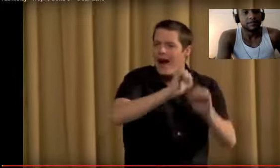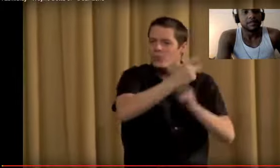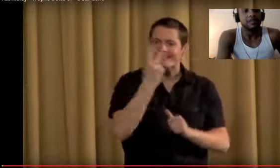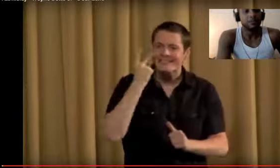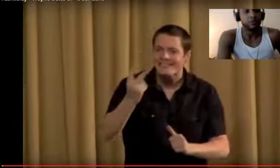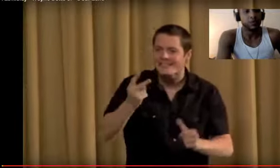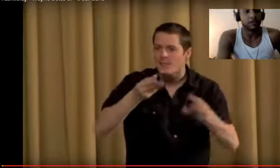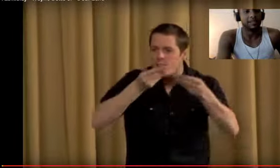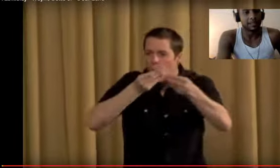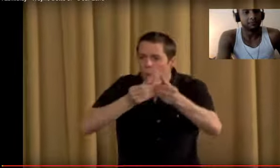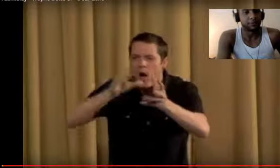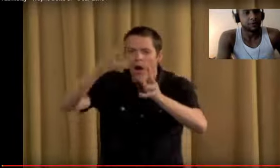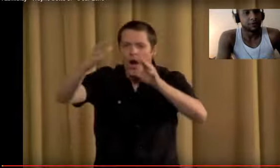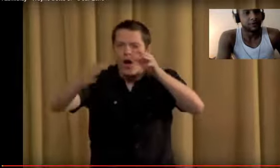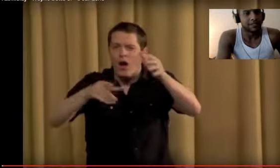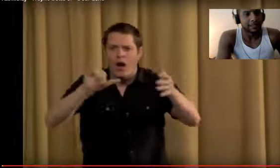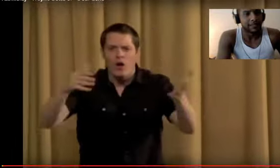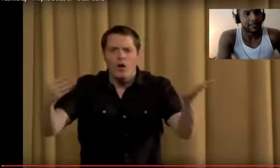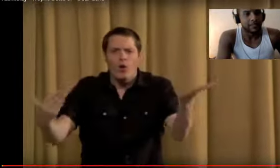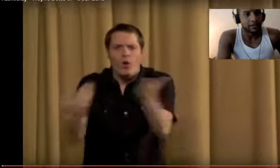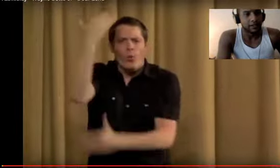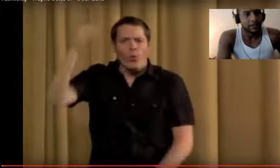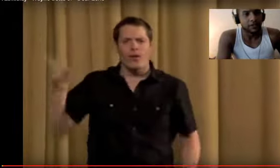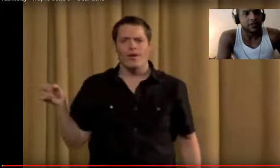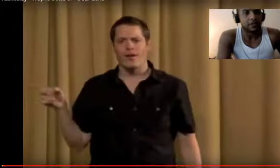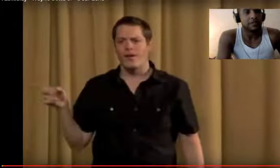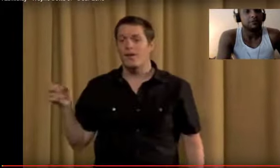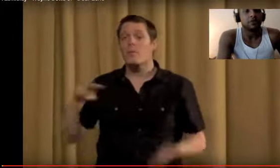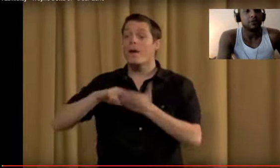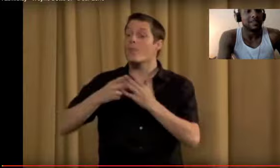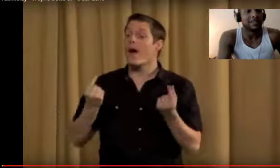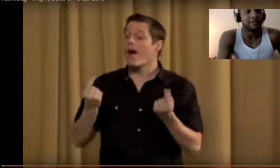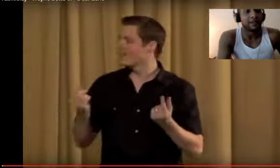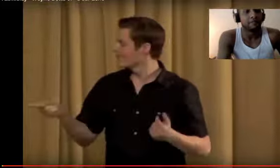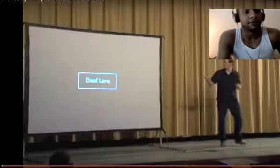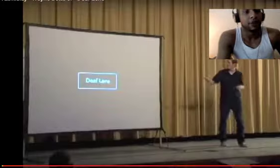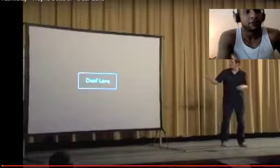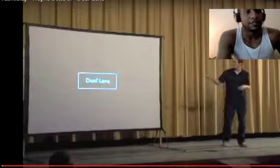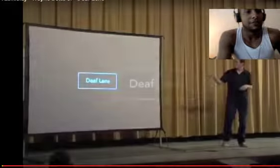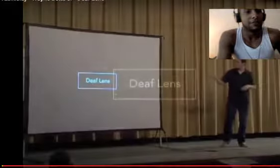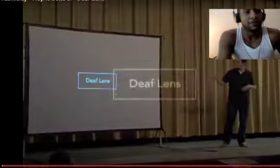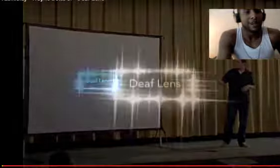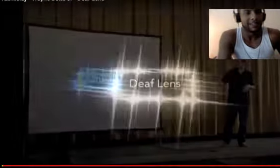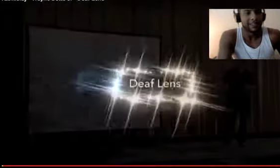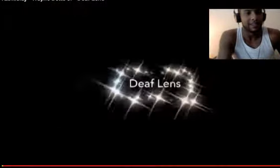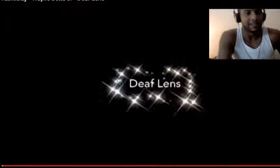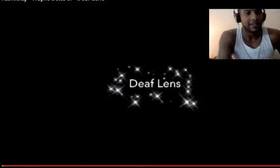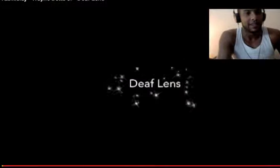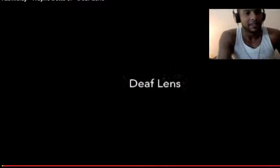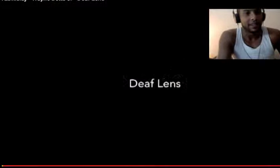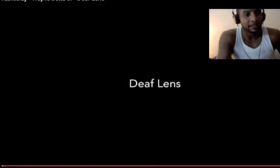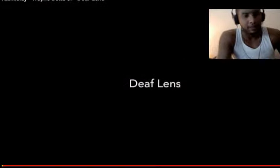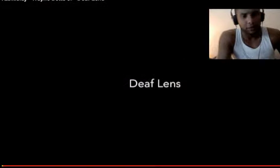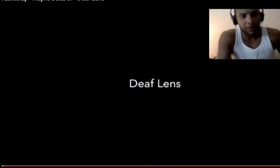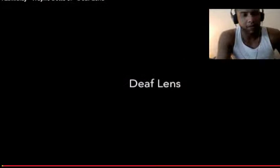Seeing the world as a deaf person would see it. It's smooth, it flows, it's a new idea. And I think it's incredibly